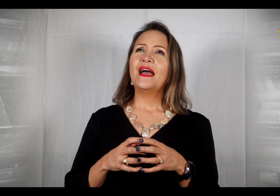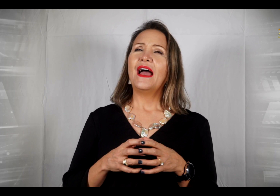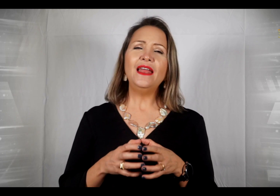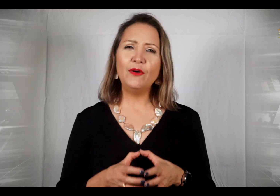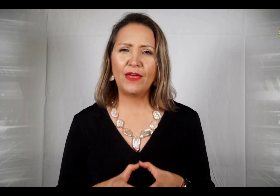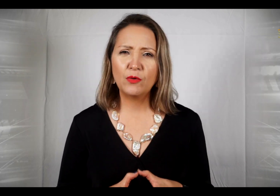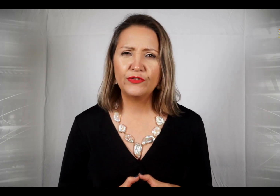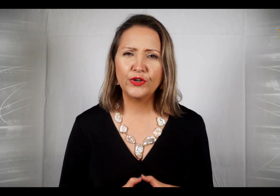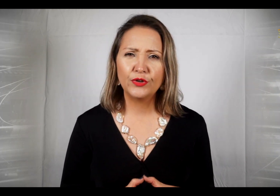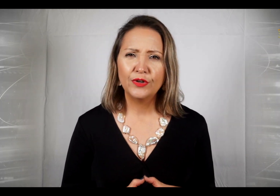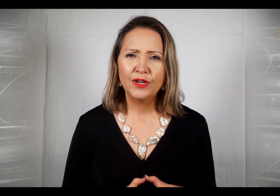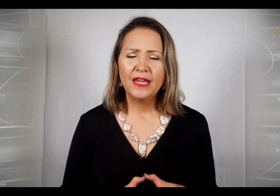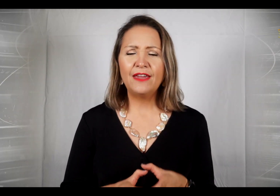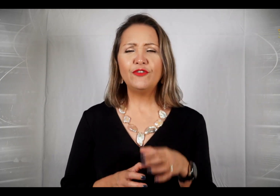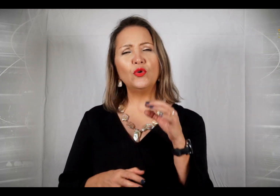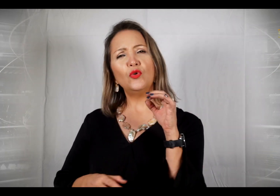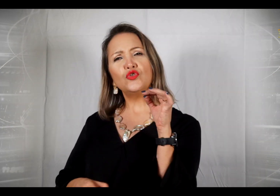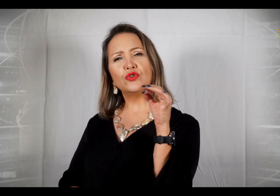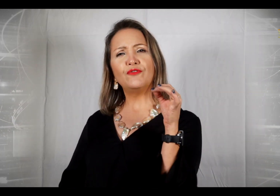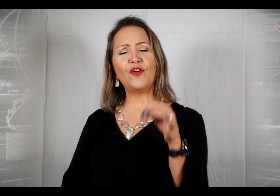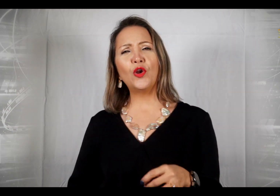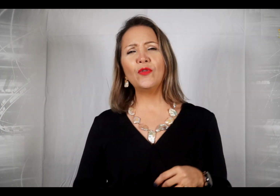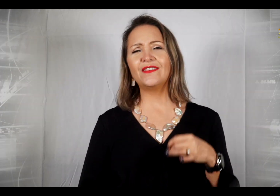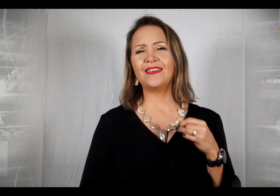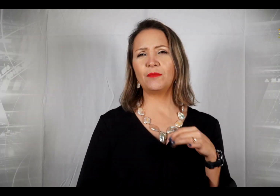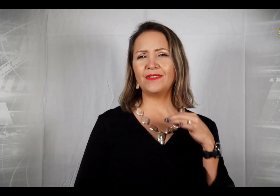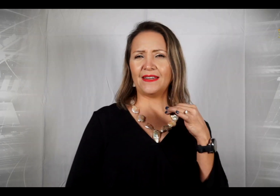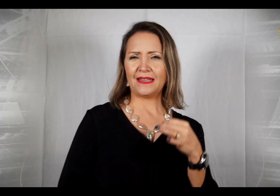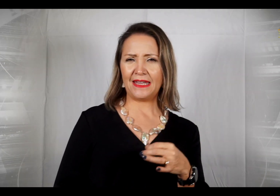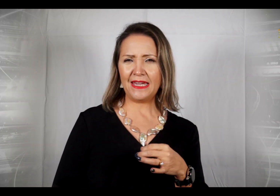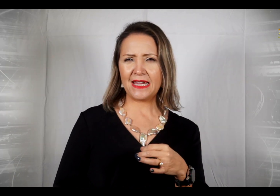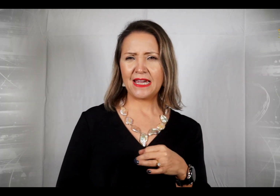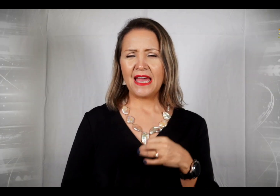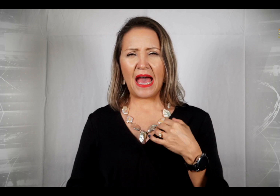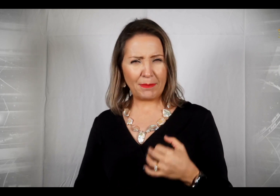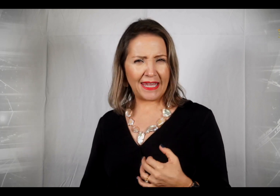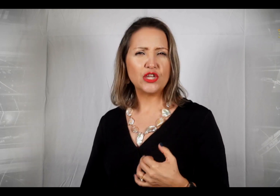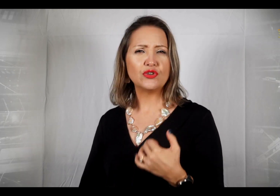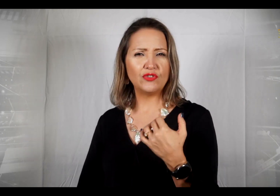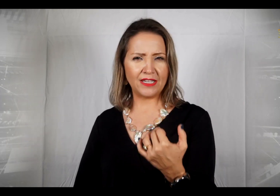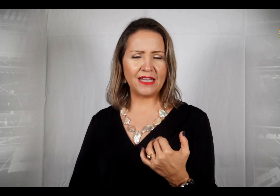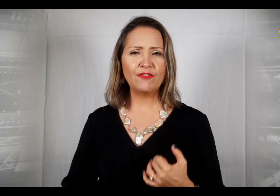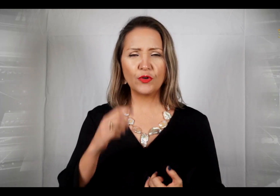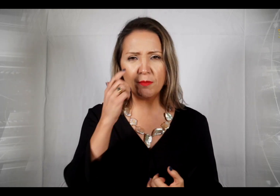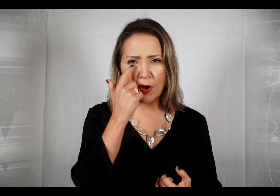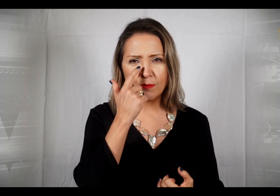I love that question. If you should follow the same technique, application technique for the bottom